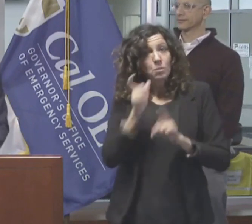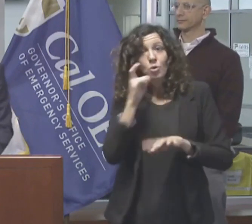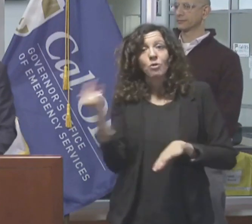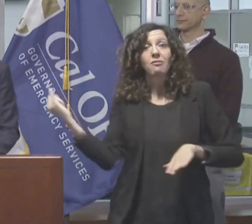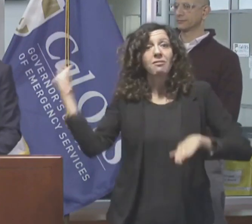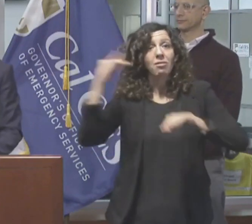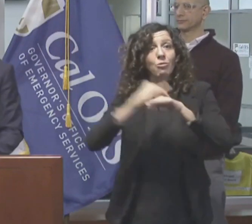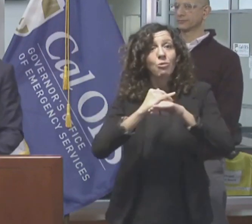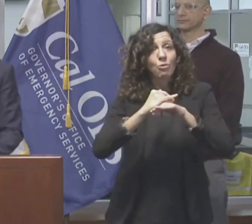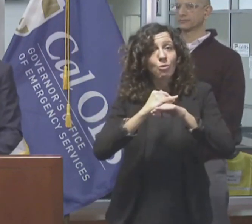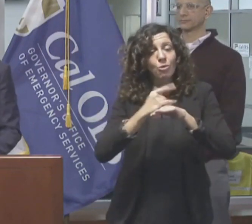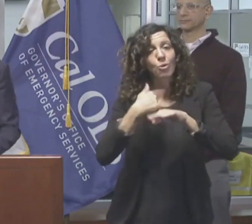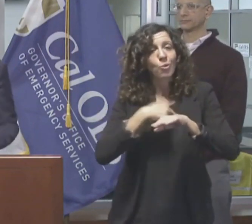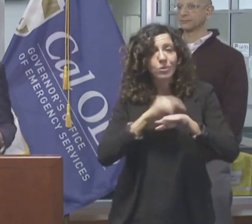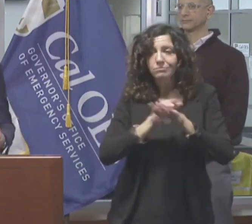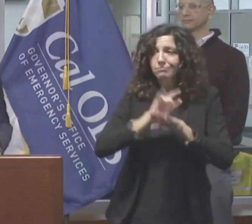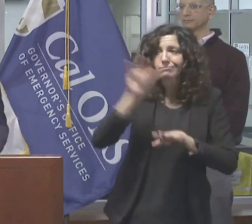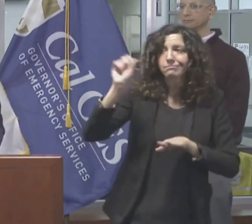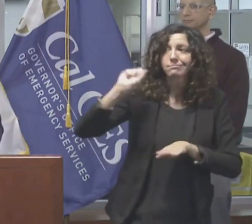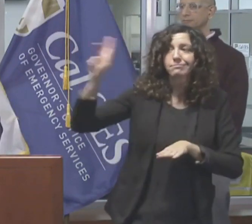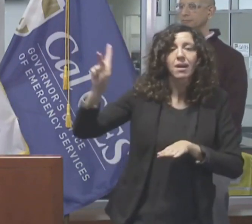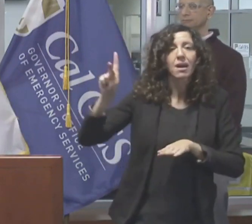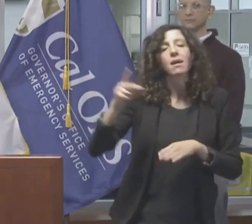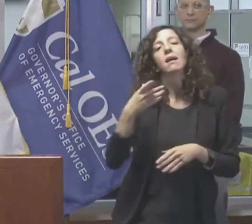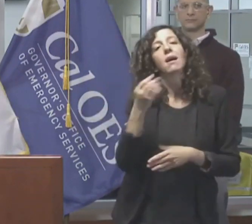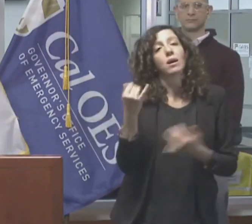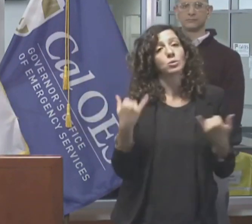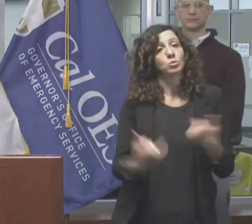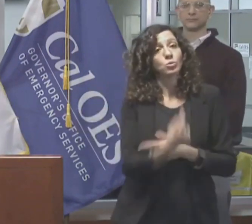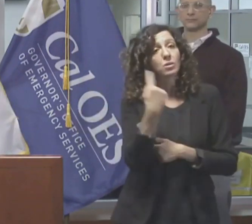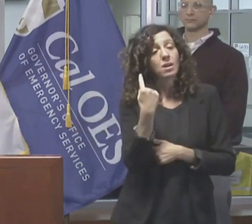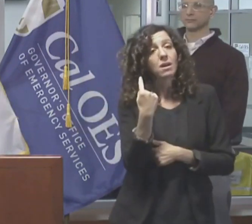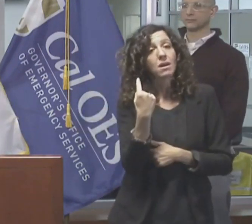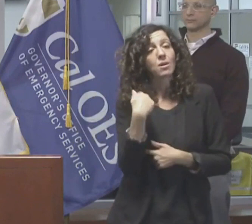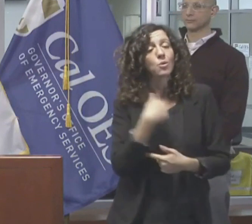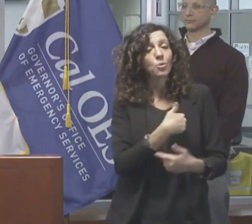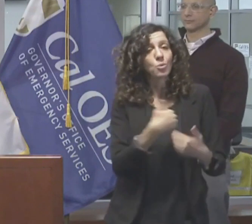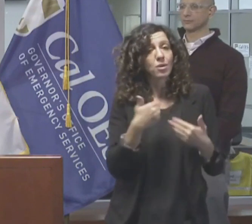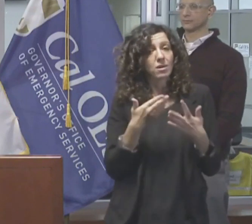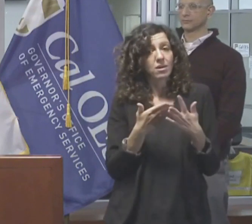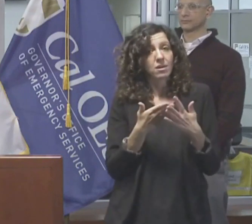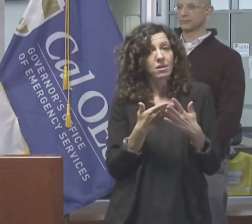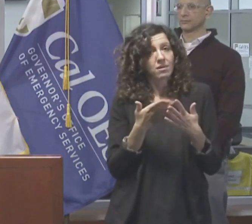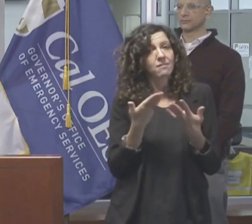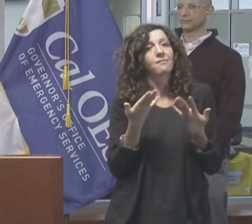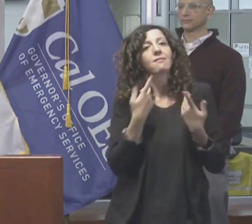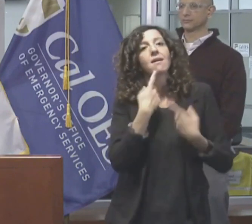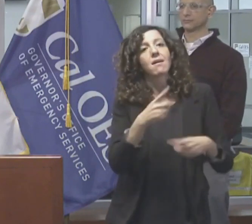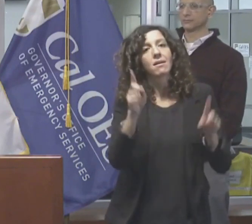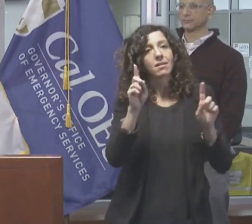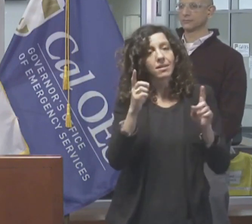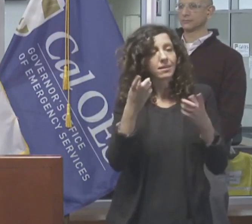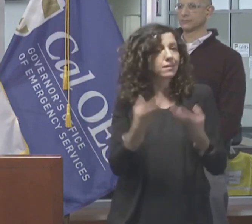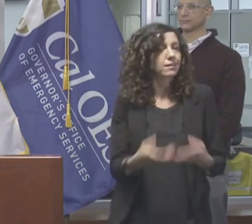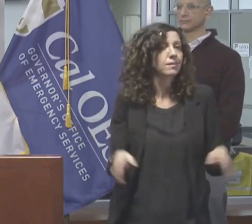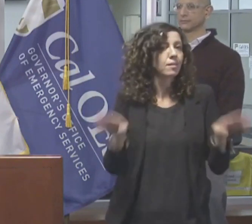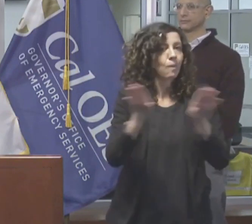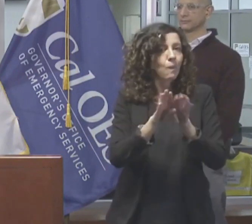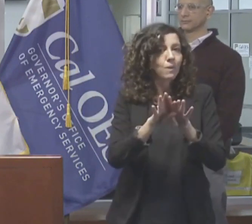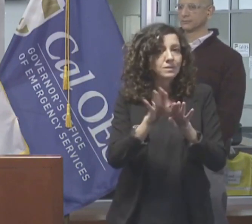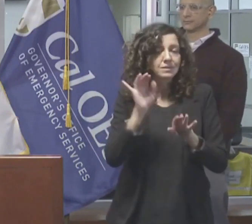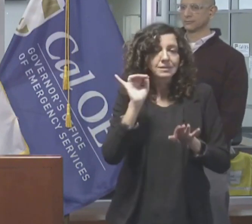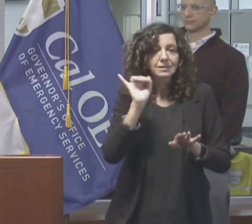in January. And remarkably, today, through the conclusion of this challenging